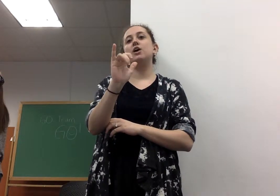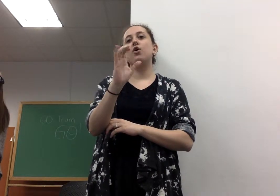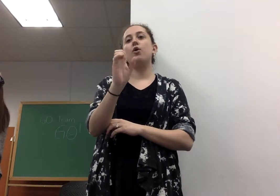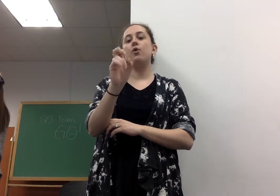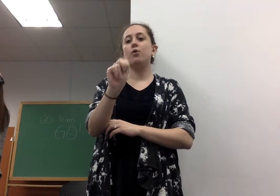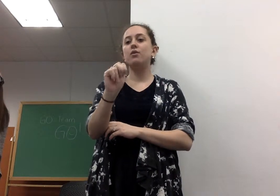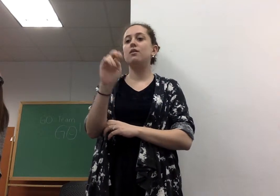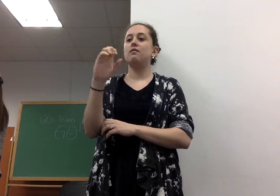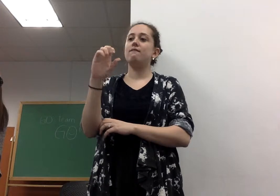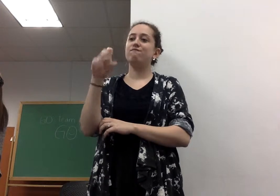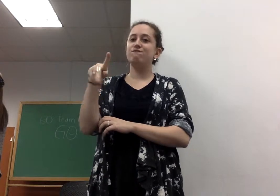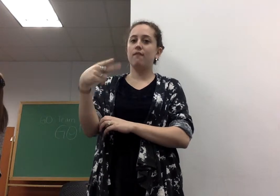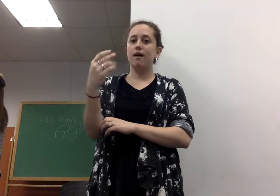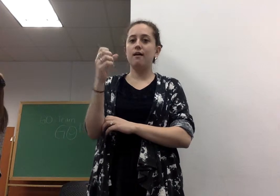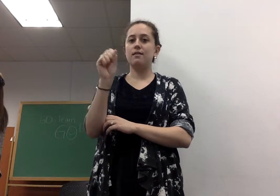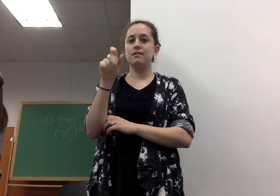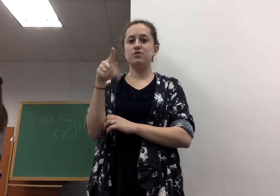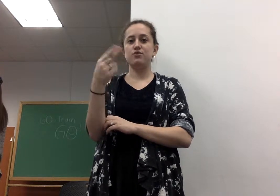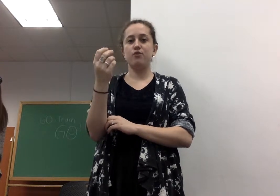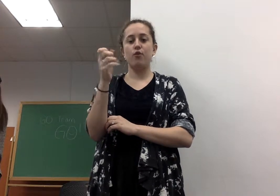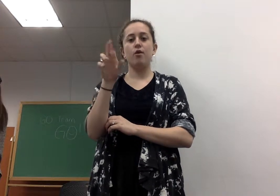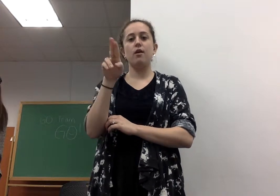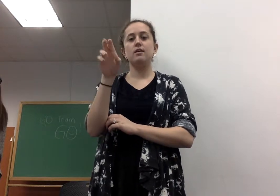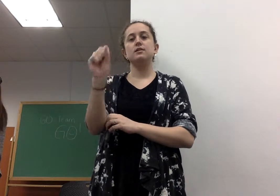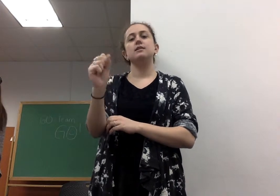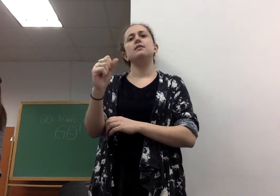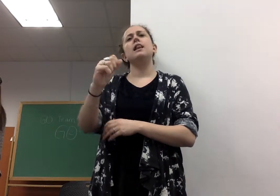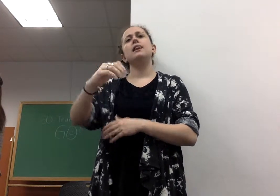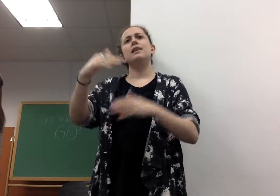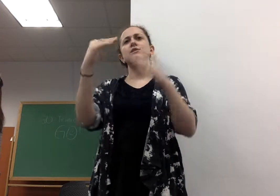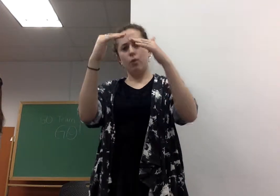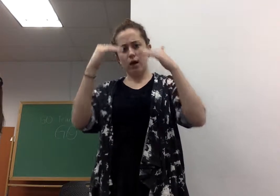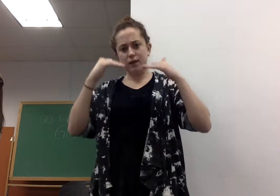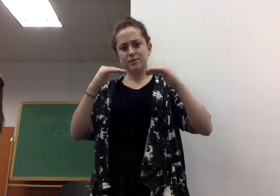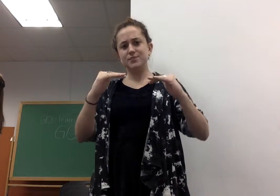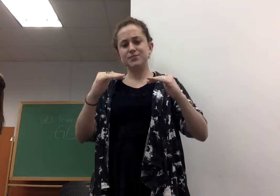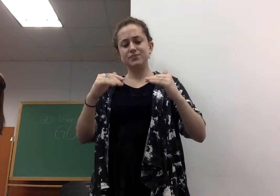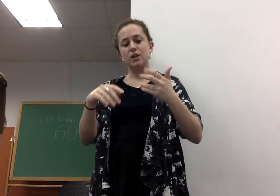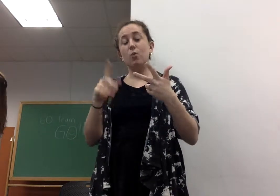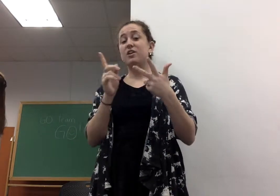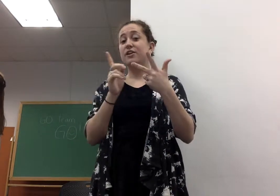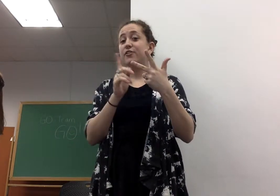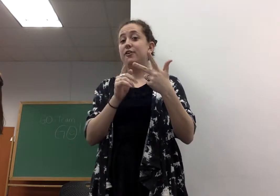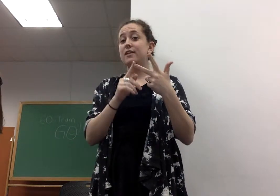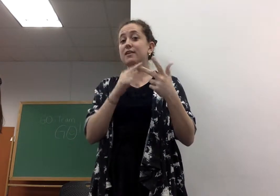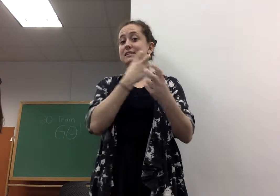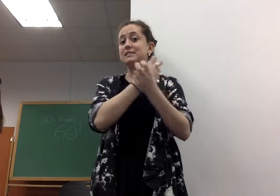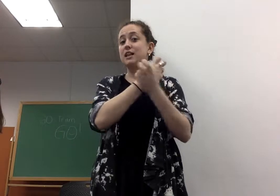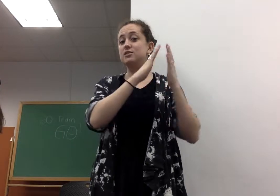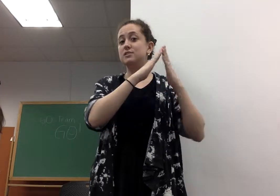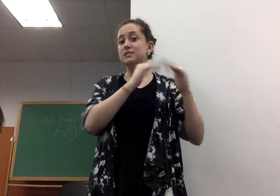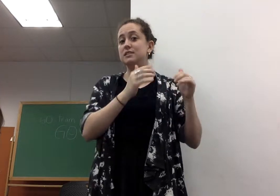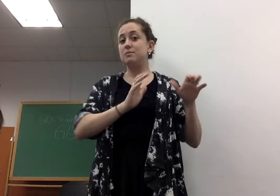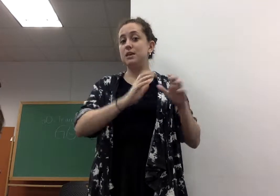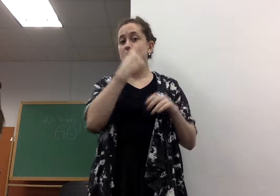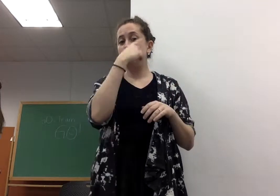class. Okay, let's go on. Number 3. What's the third thing that the skeletal system does for us? Scott? Supports the body.